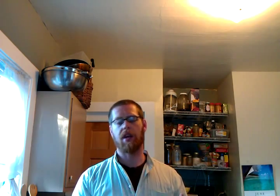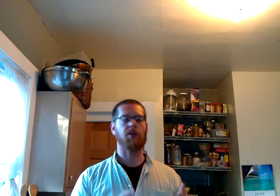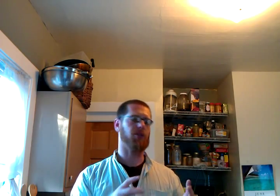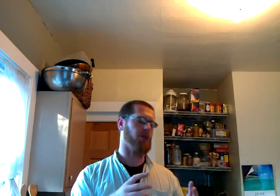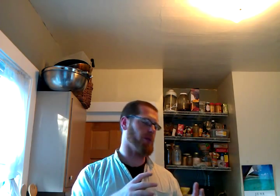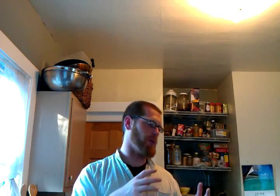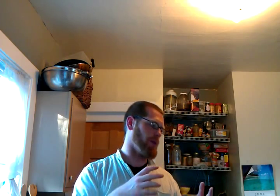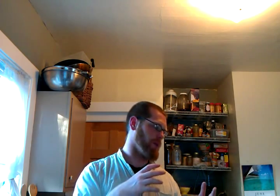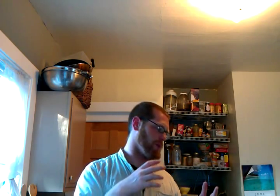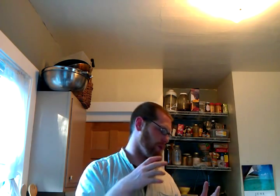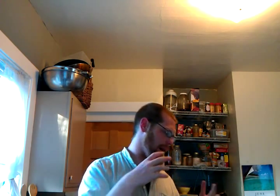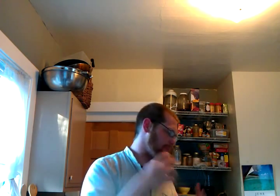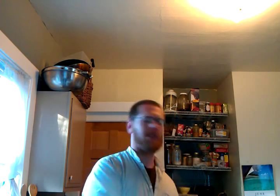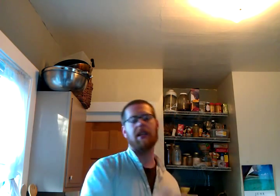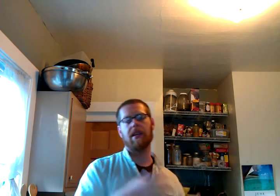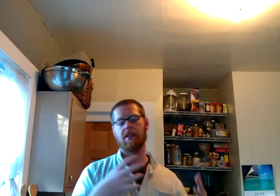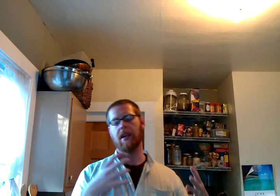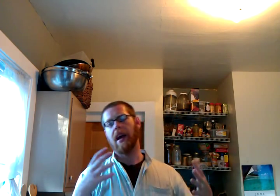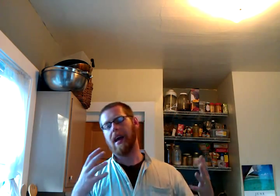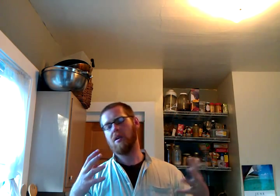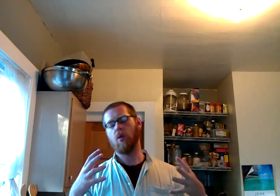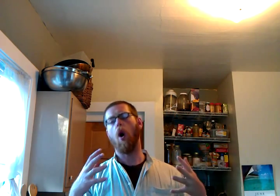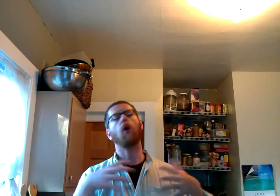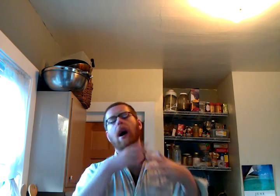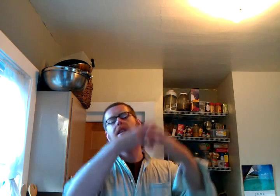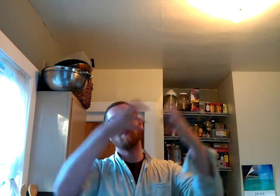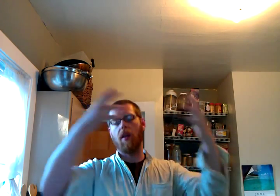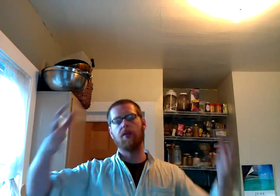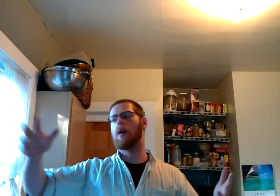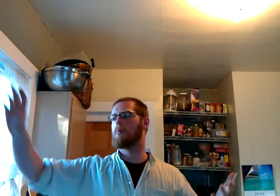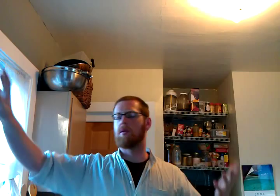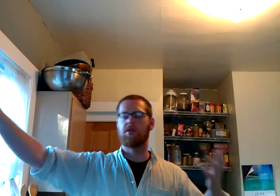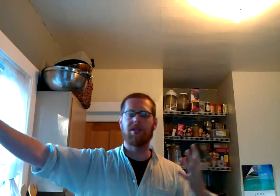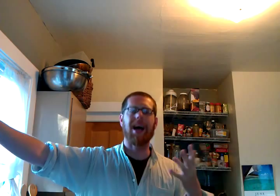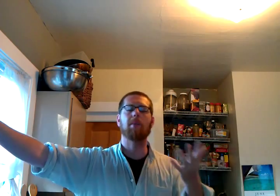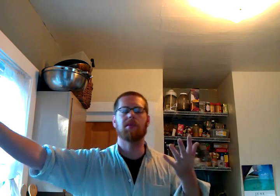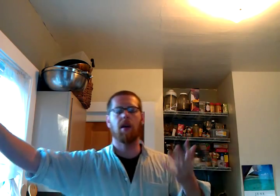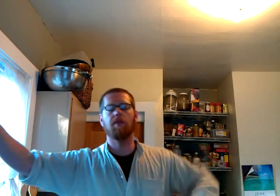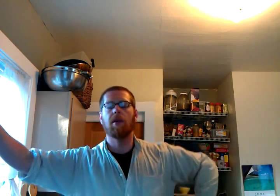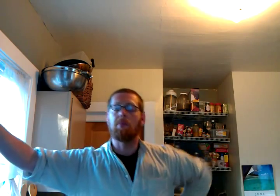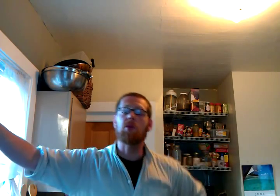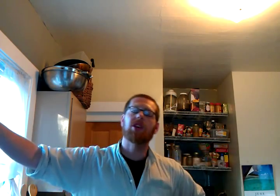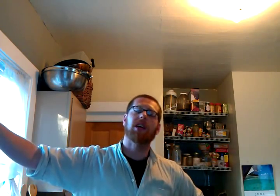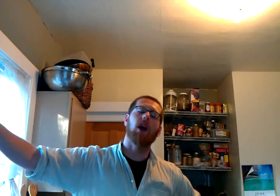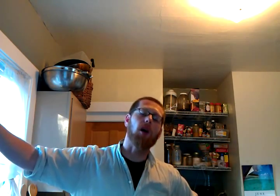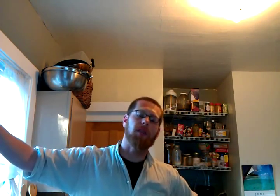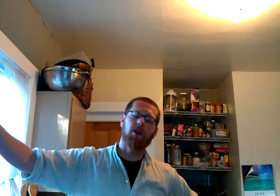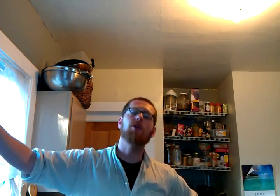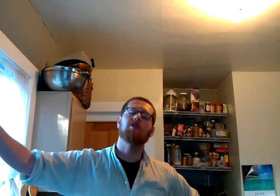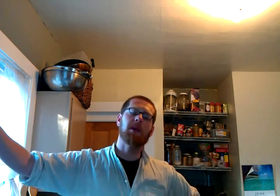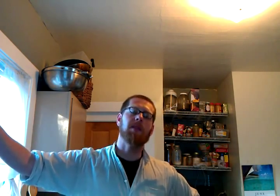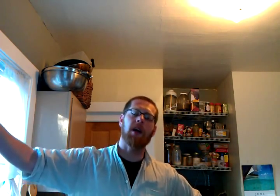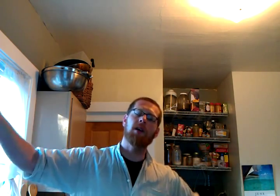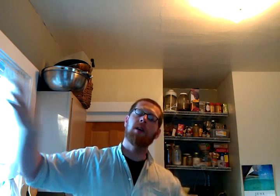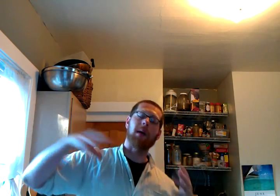singers or MCs and all kinds of other numbers and types of music and art that could have been there that may